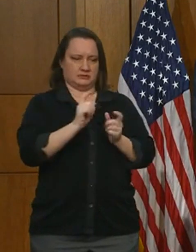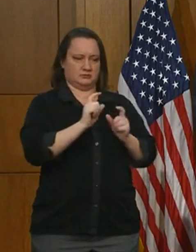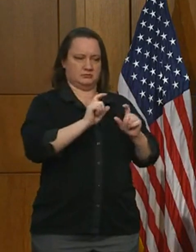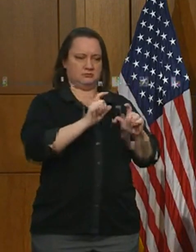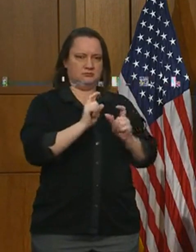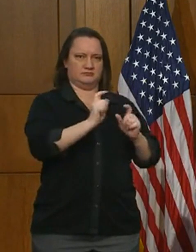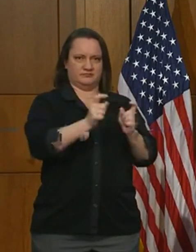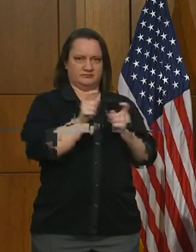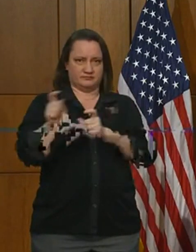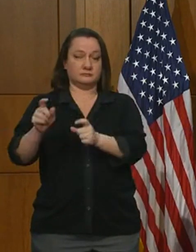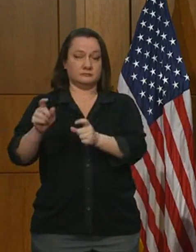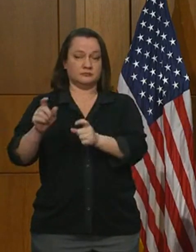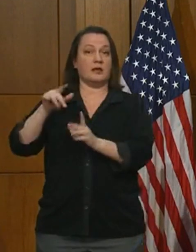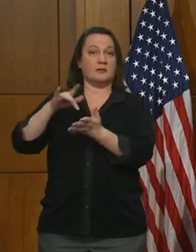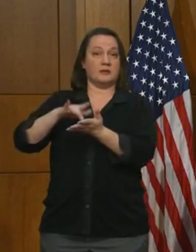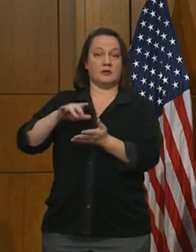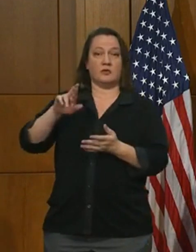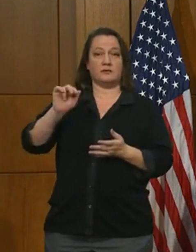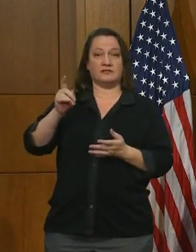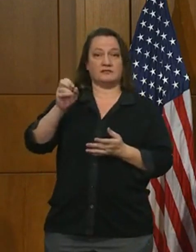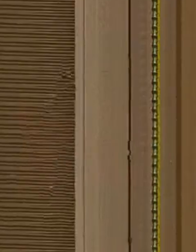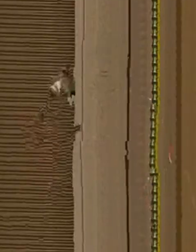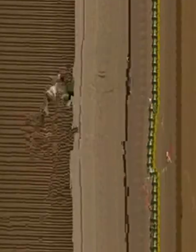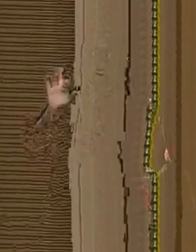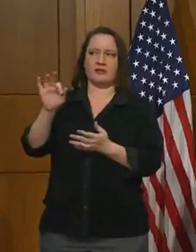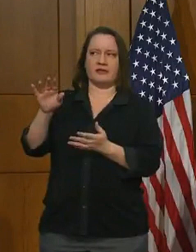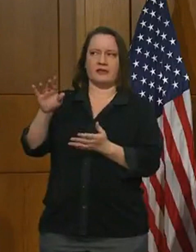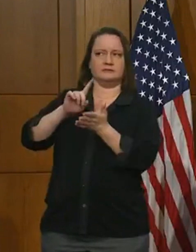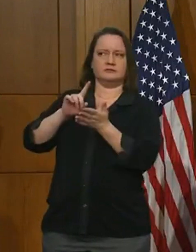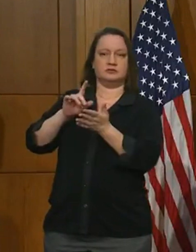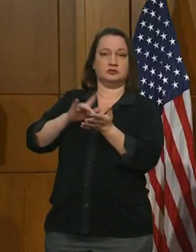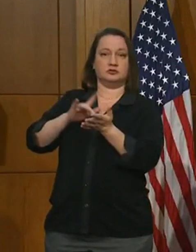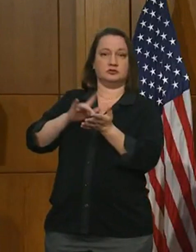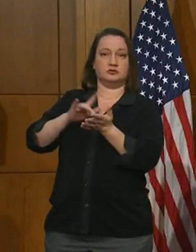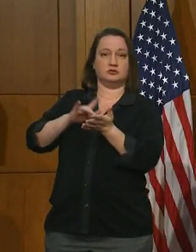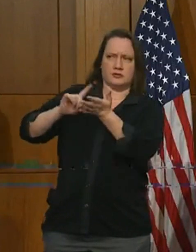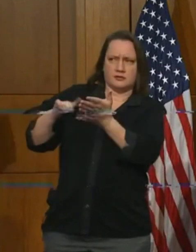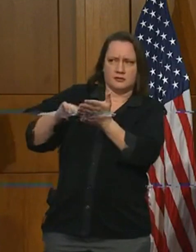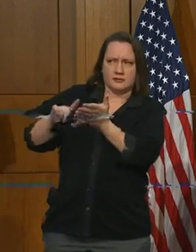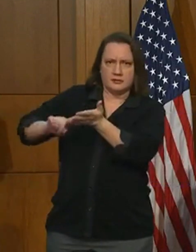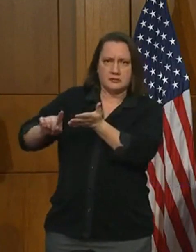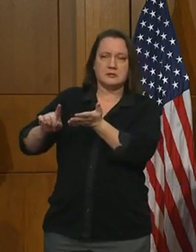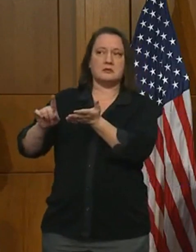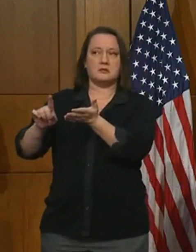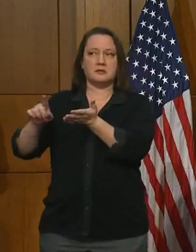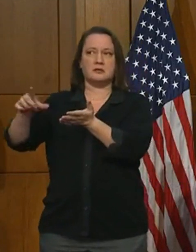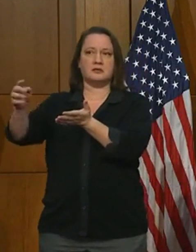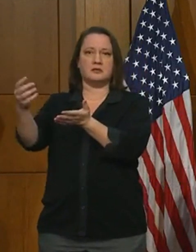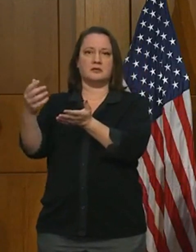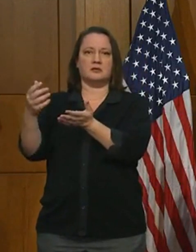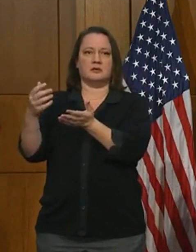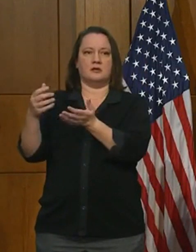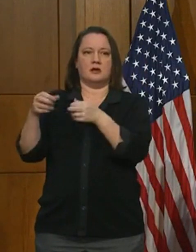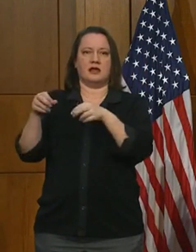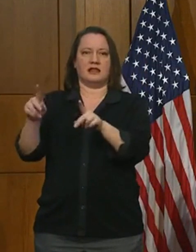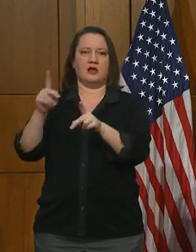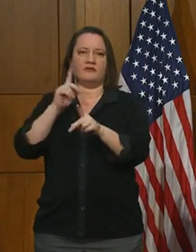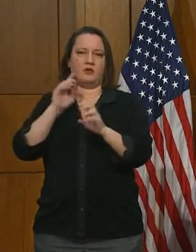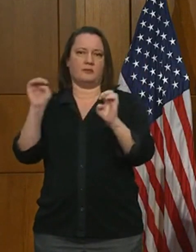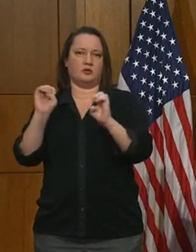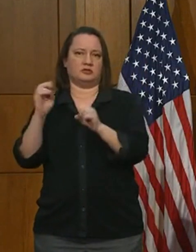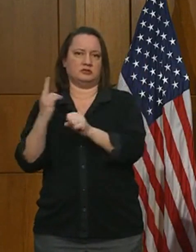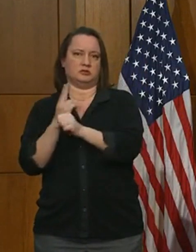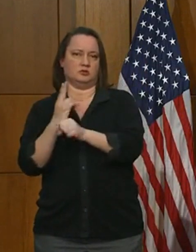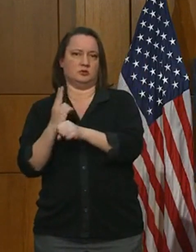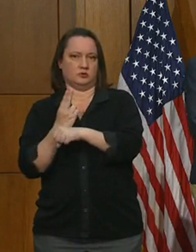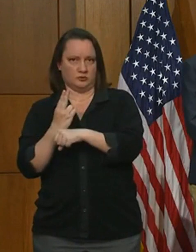of all, remdesivir is a investigational drug that has received emergency utilization